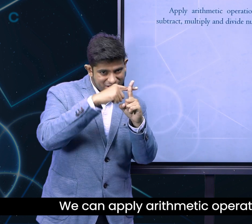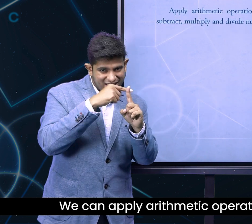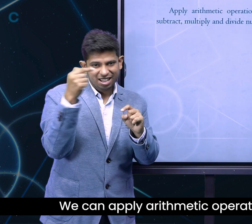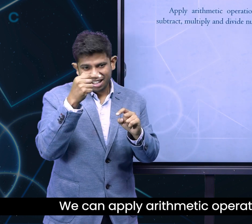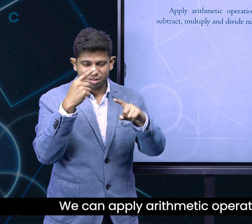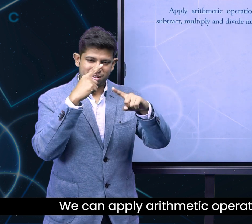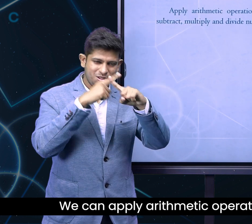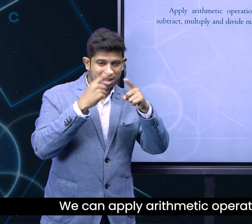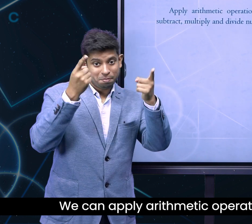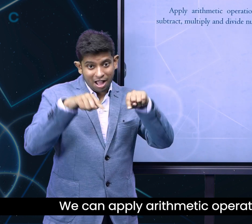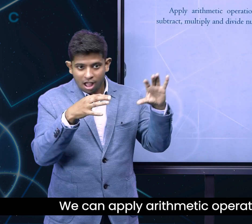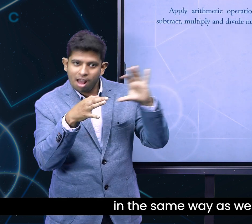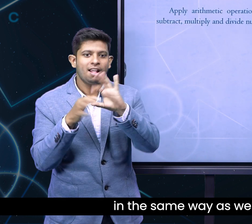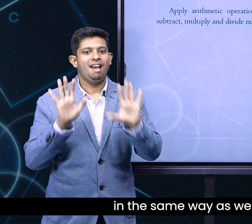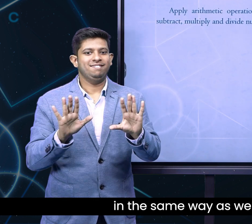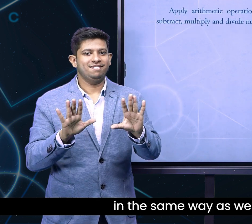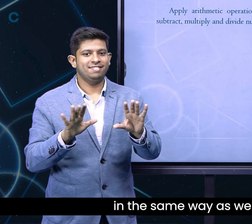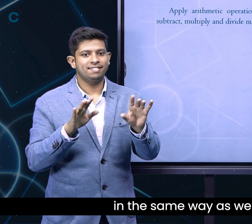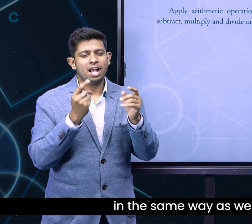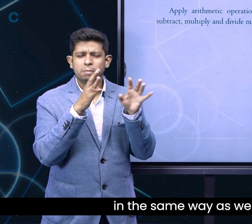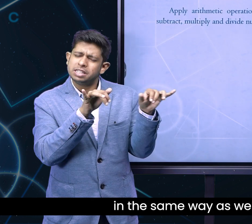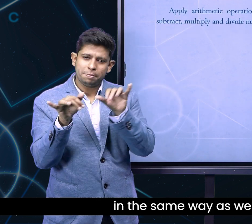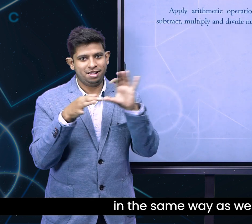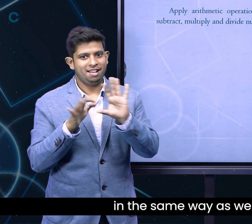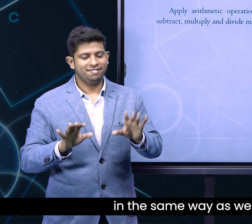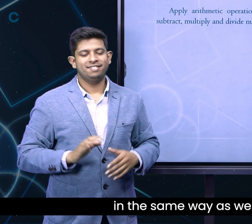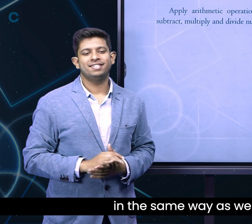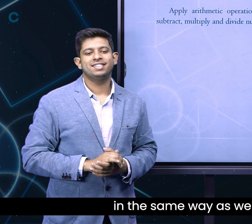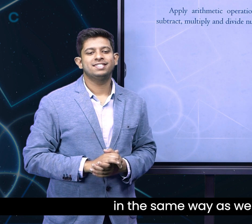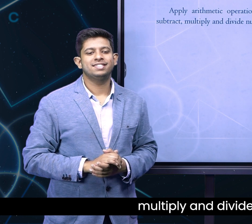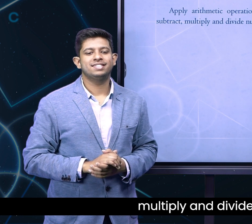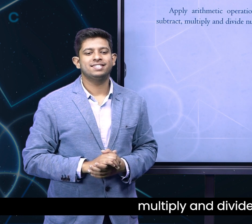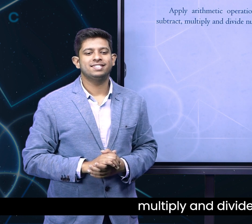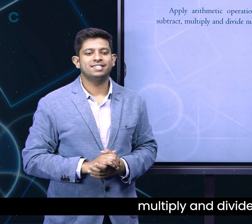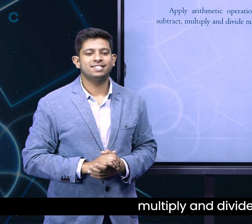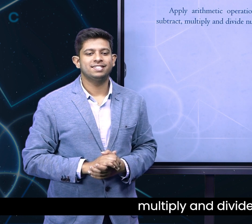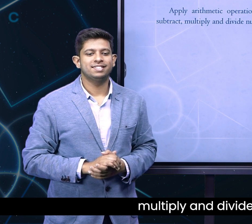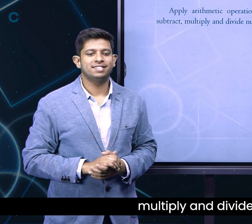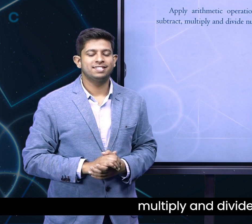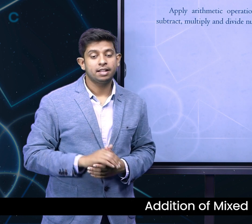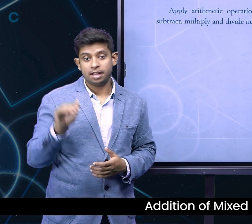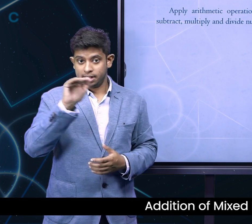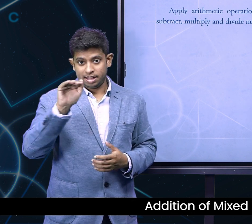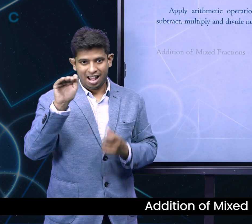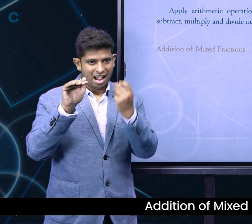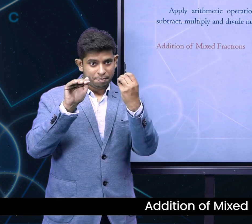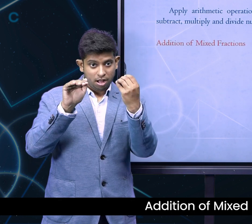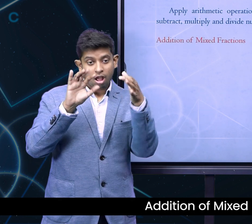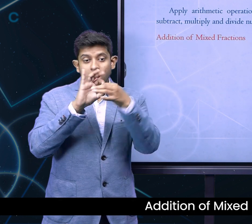operations on mixed fractions in the same way as we add, subtract, multiply and divide numbers. Addition of